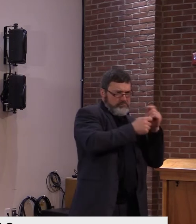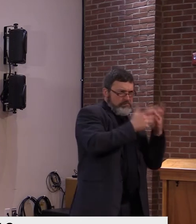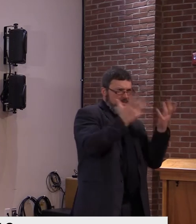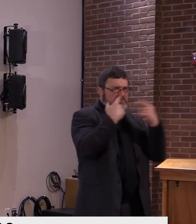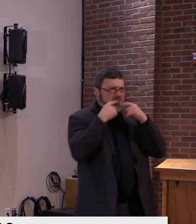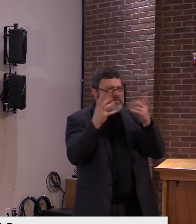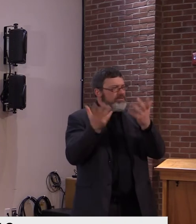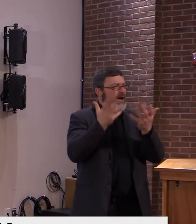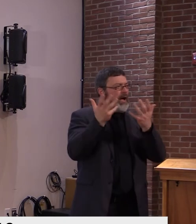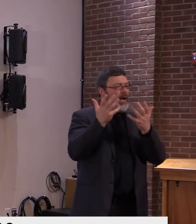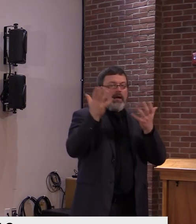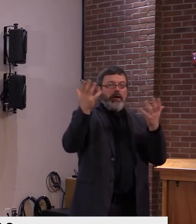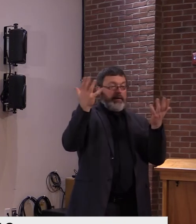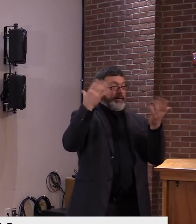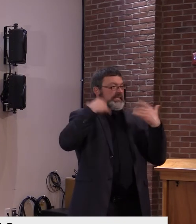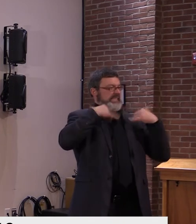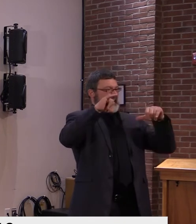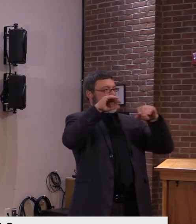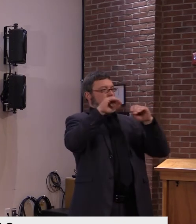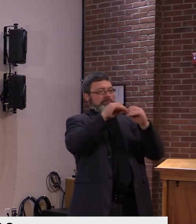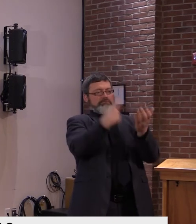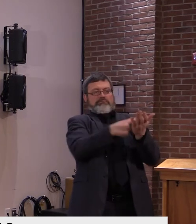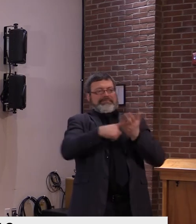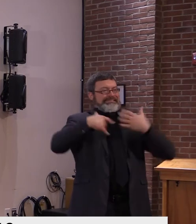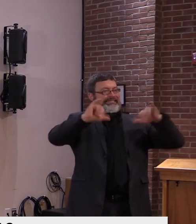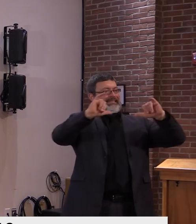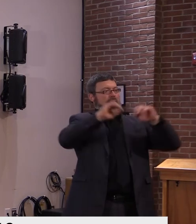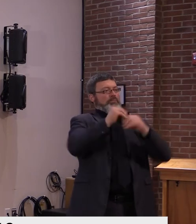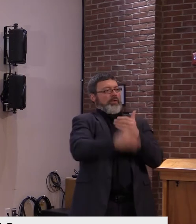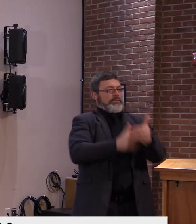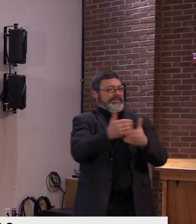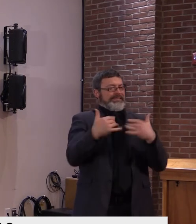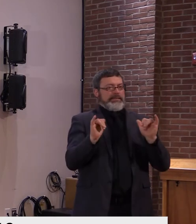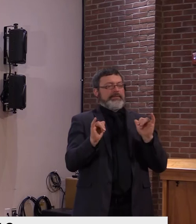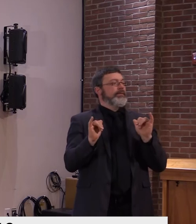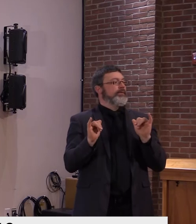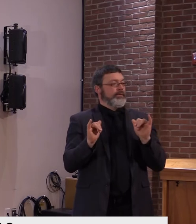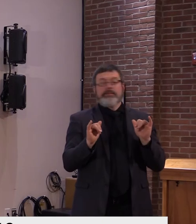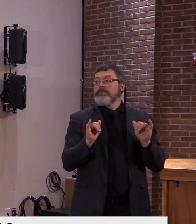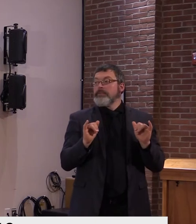have only recently made the scene, if you will.